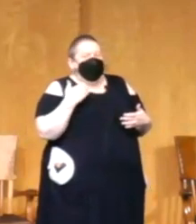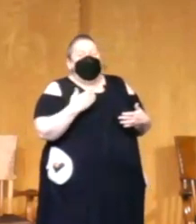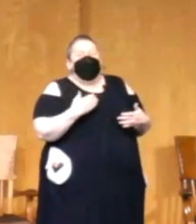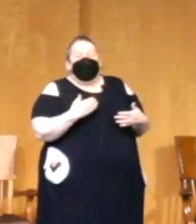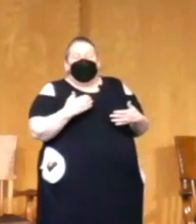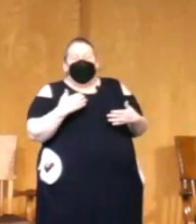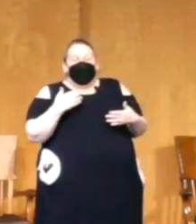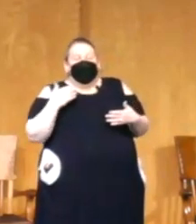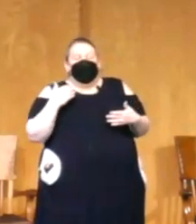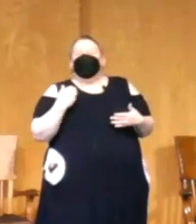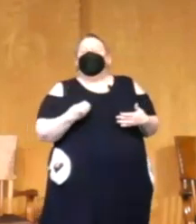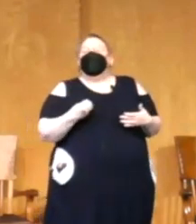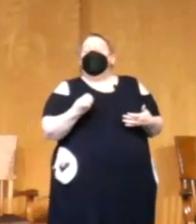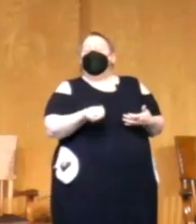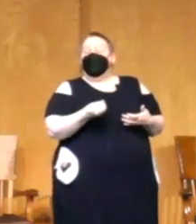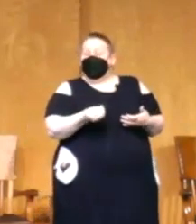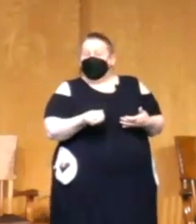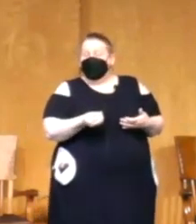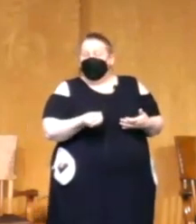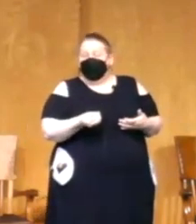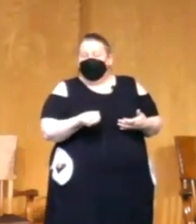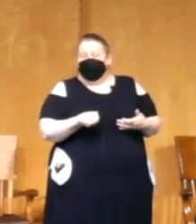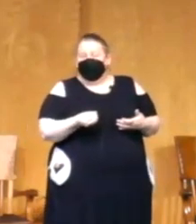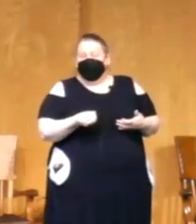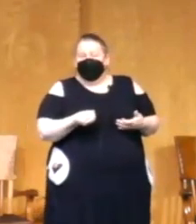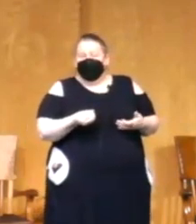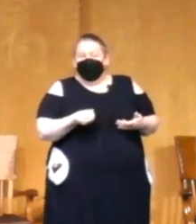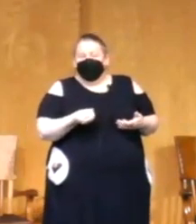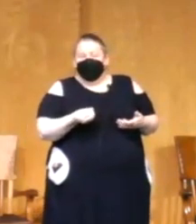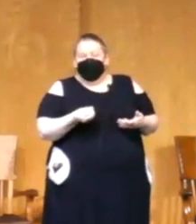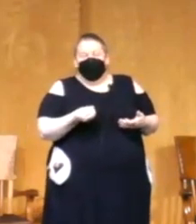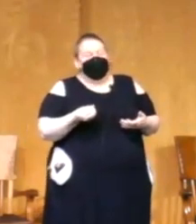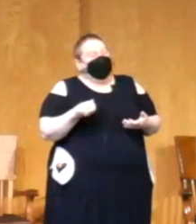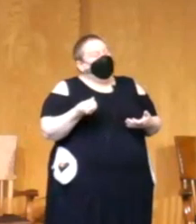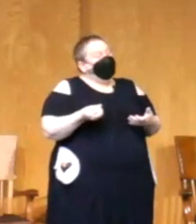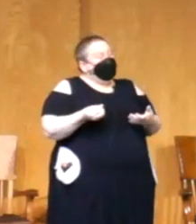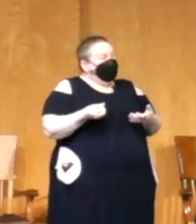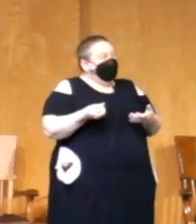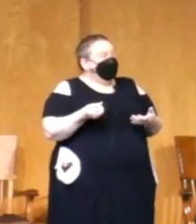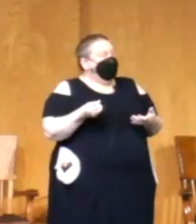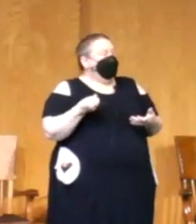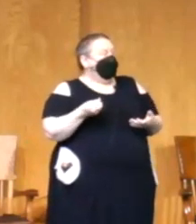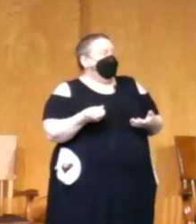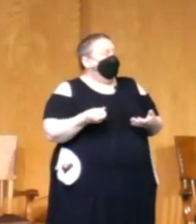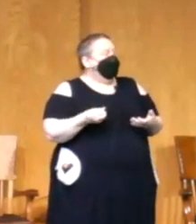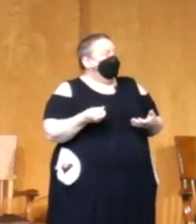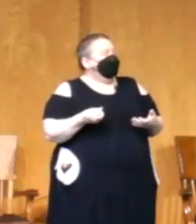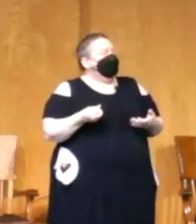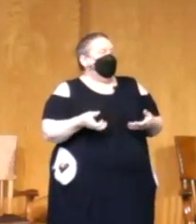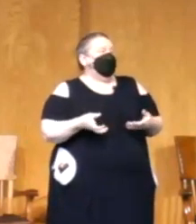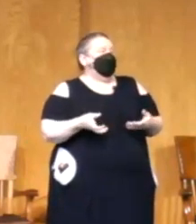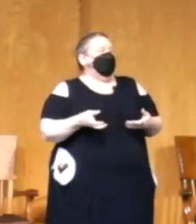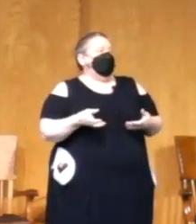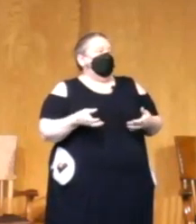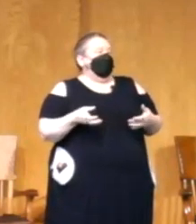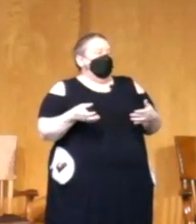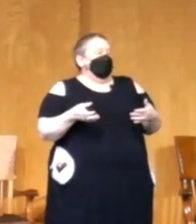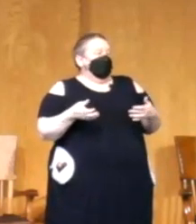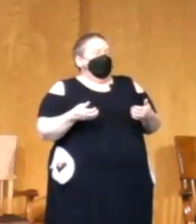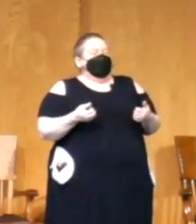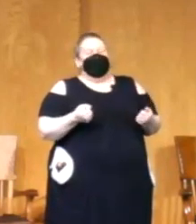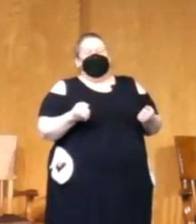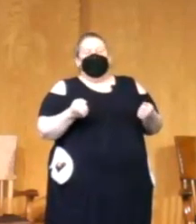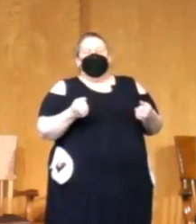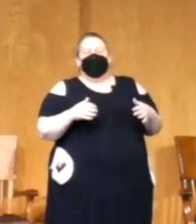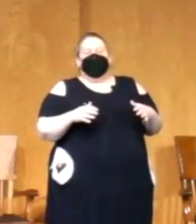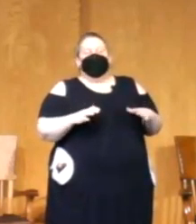of the cult of purity culture and to those family members of those